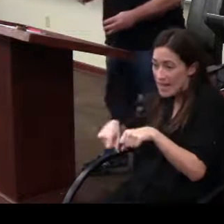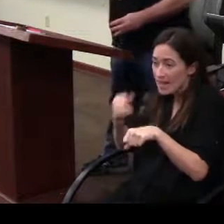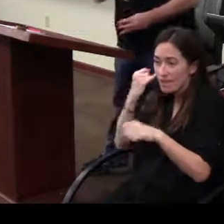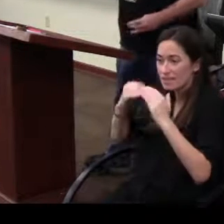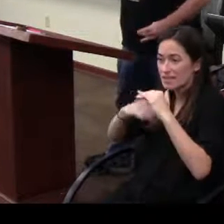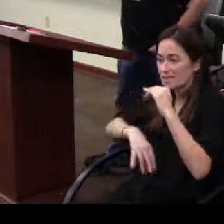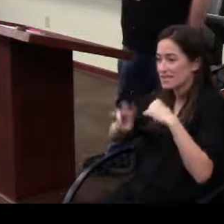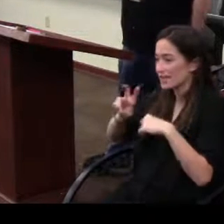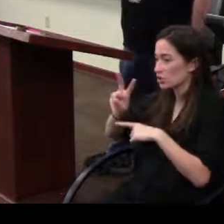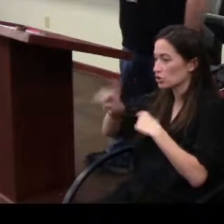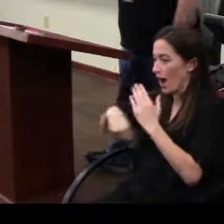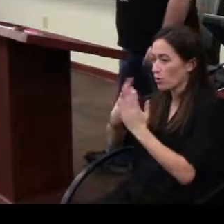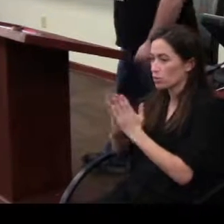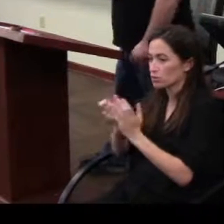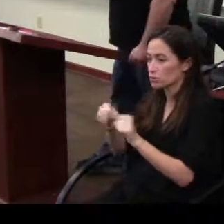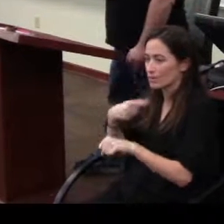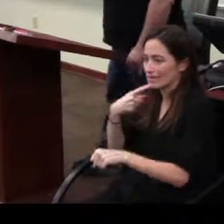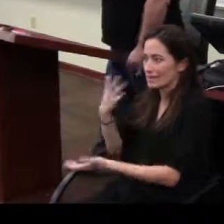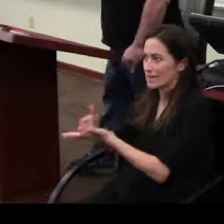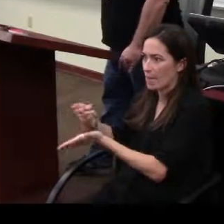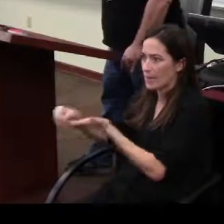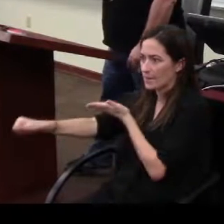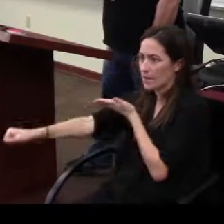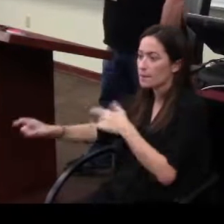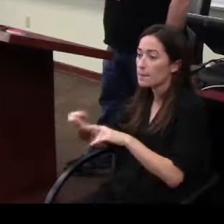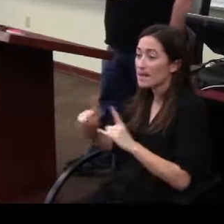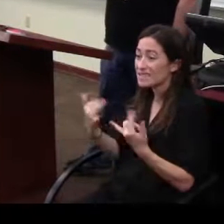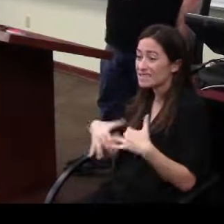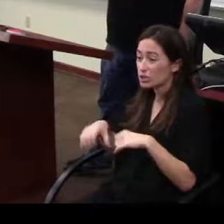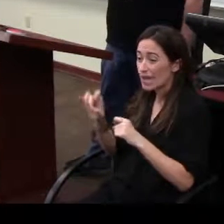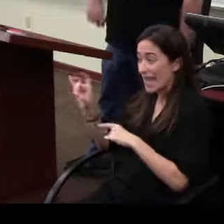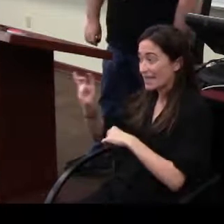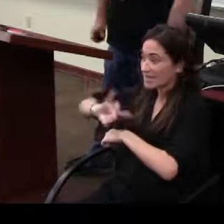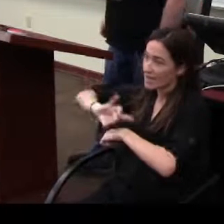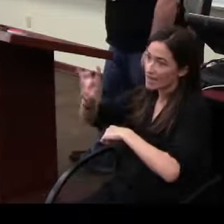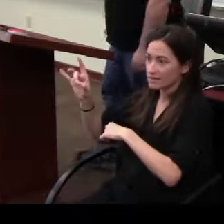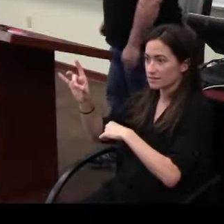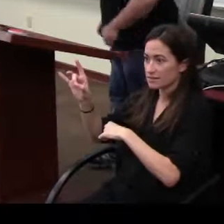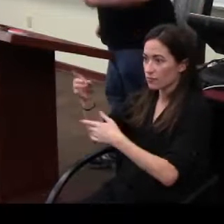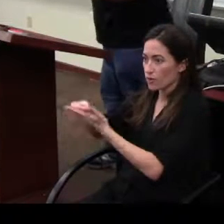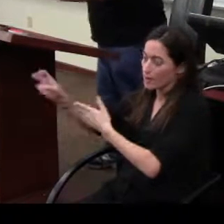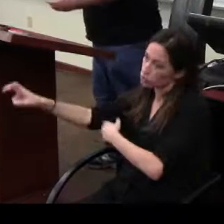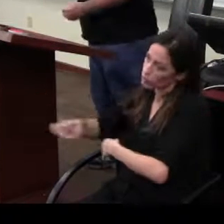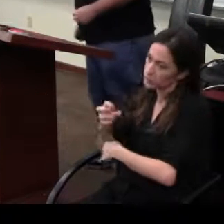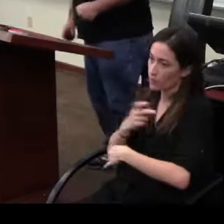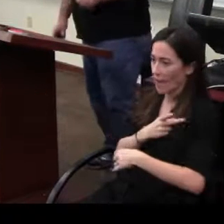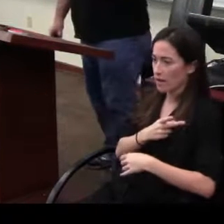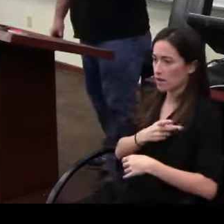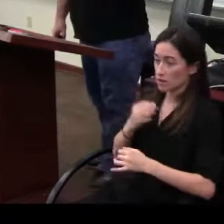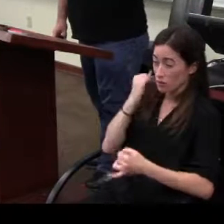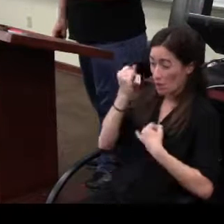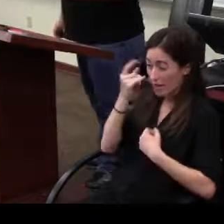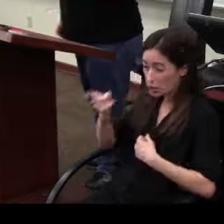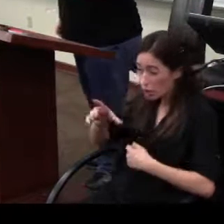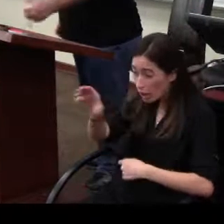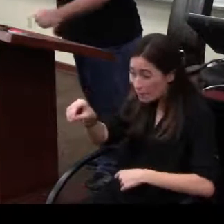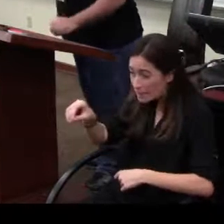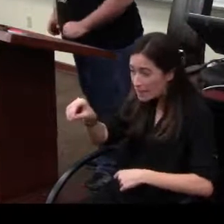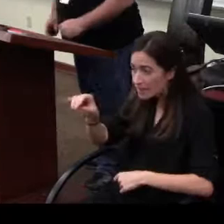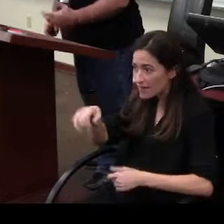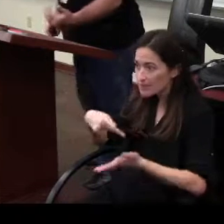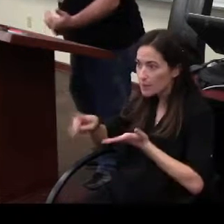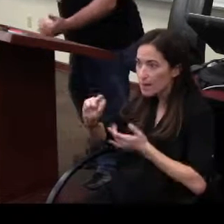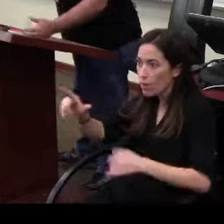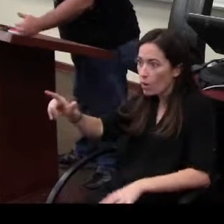72 hours, right? But it still took them 8 days to get that money transferred back. Now, imagine you're a company, and that's